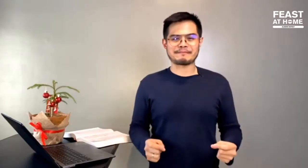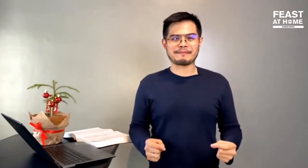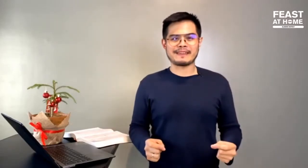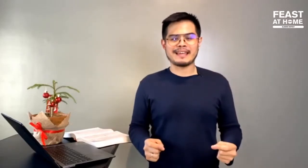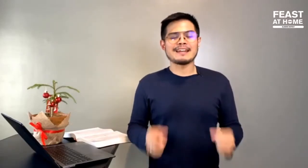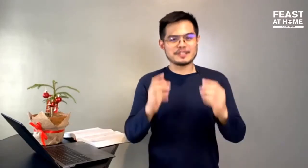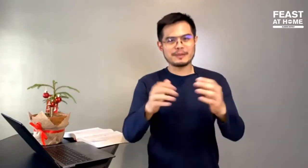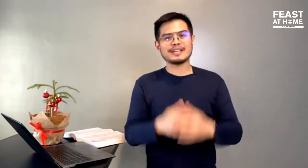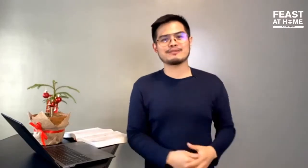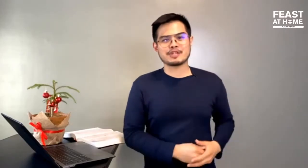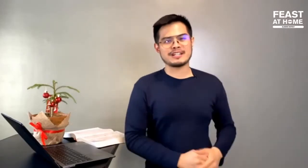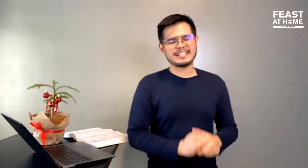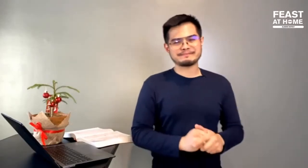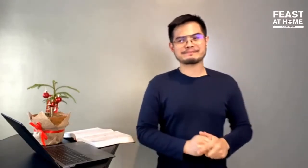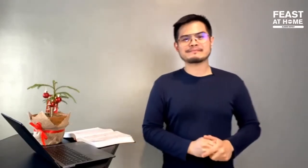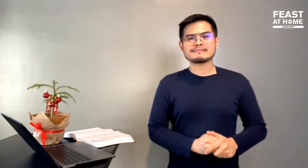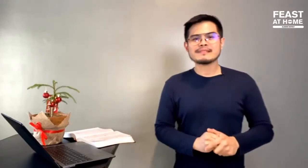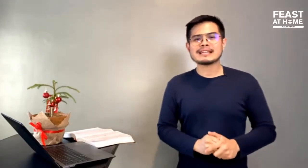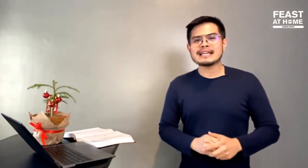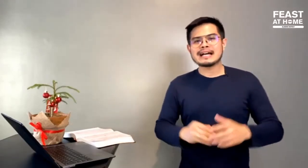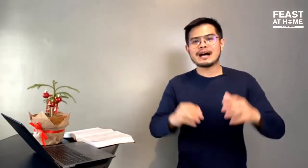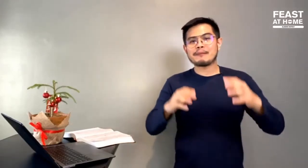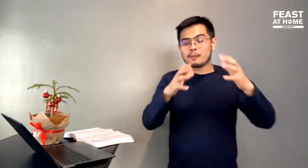journey. Now, speaking of journey,